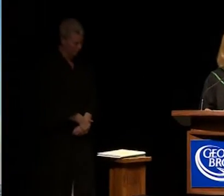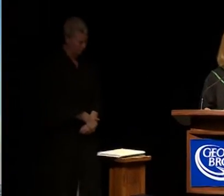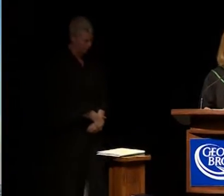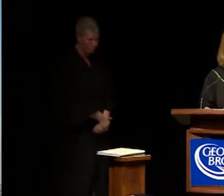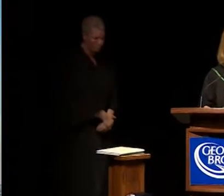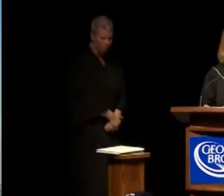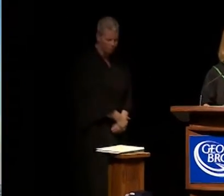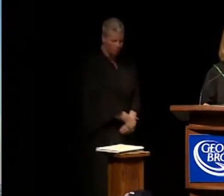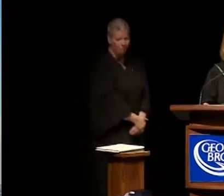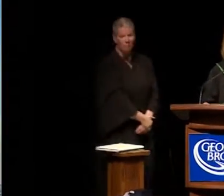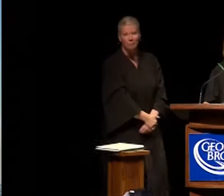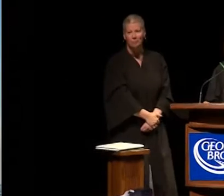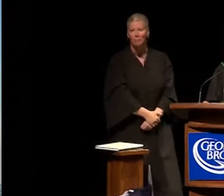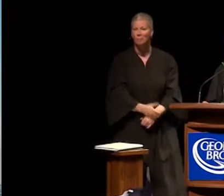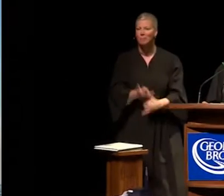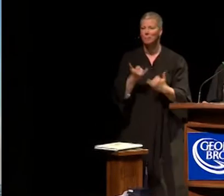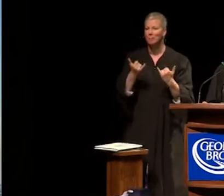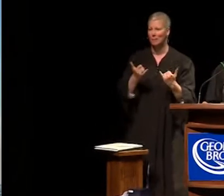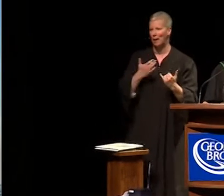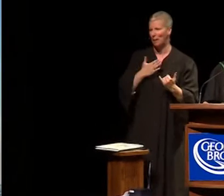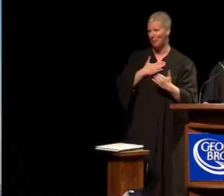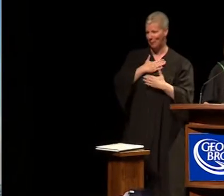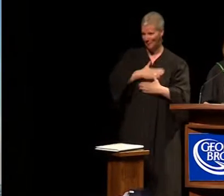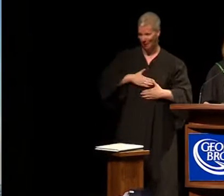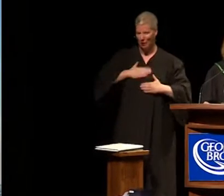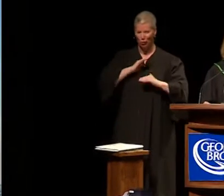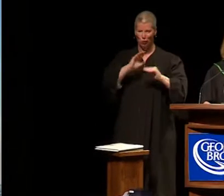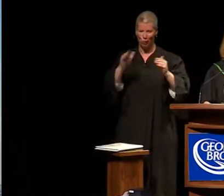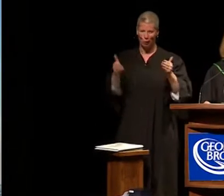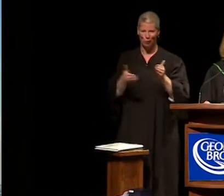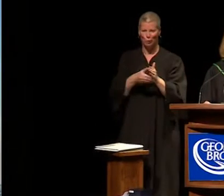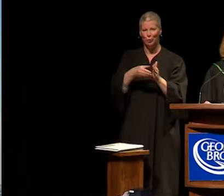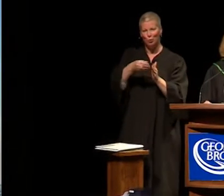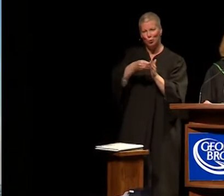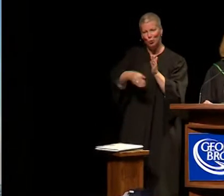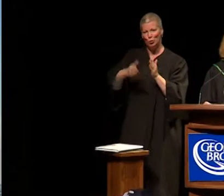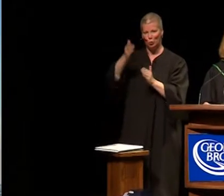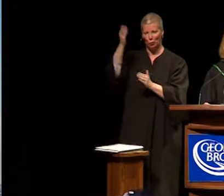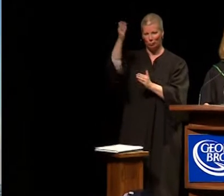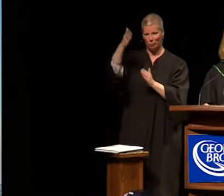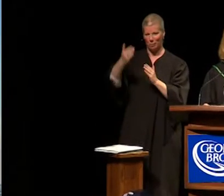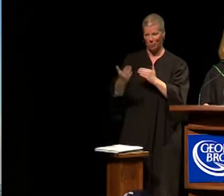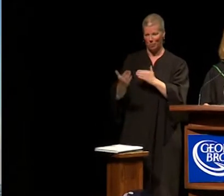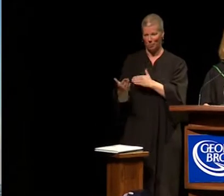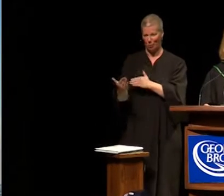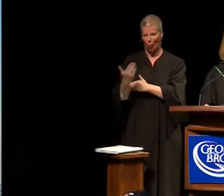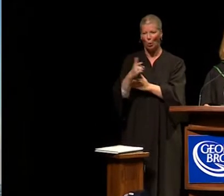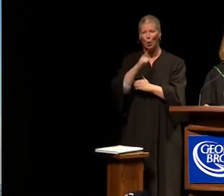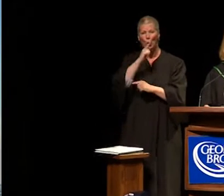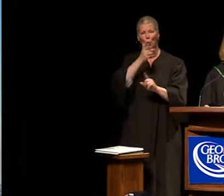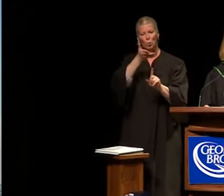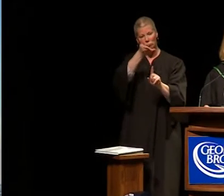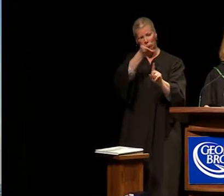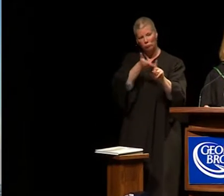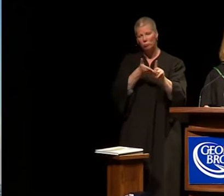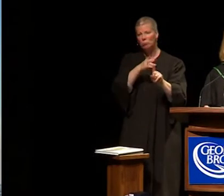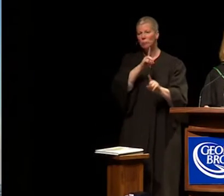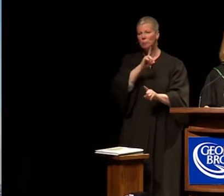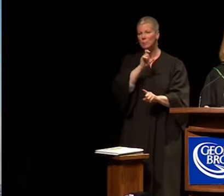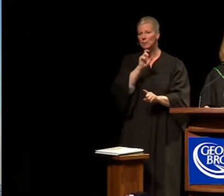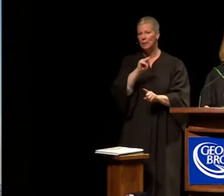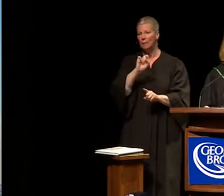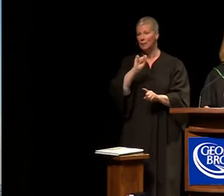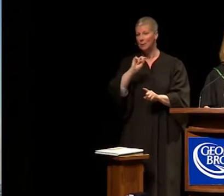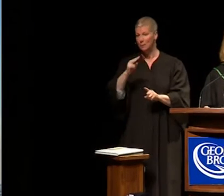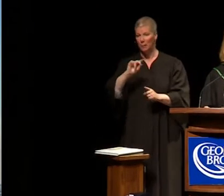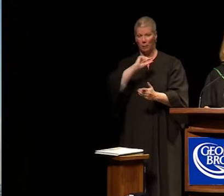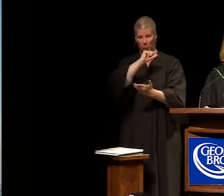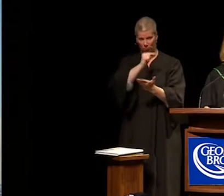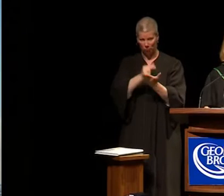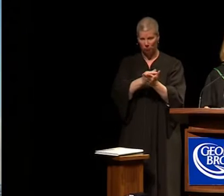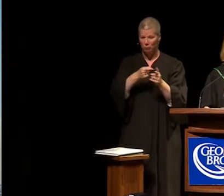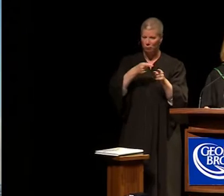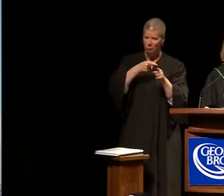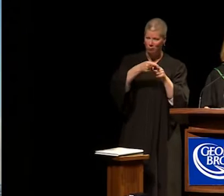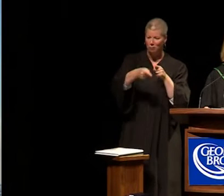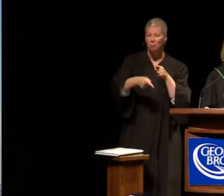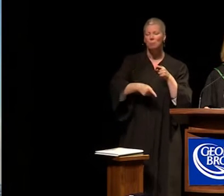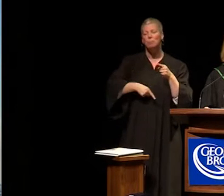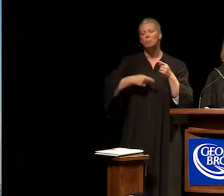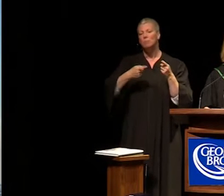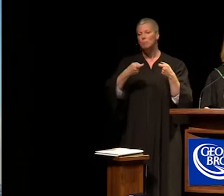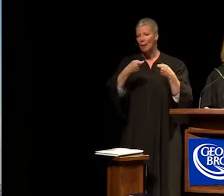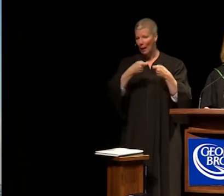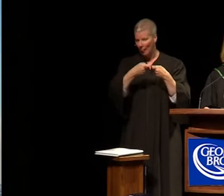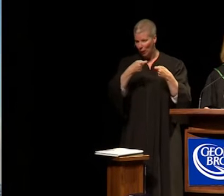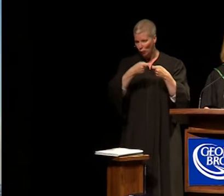Now it is my pleasure to introduce the valedictorian this morning. Devon Smith is graduating from the Electromechanical